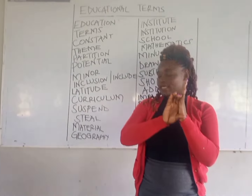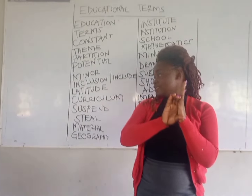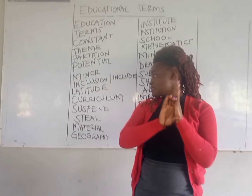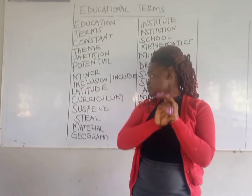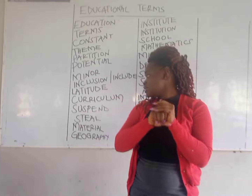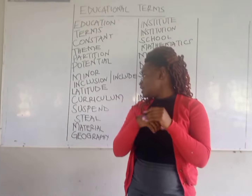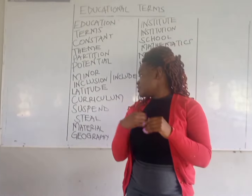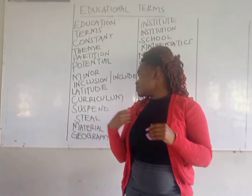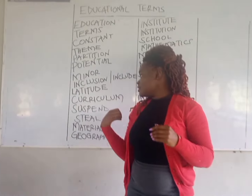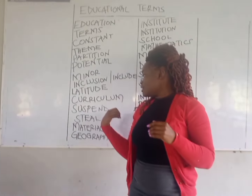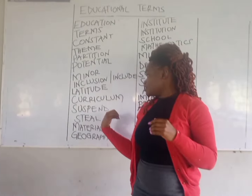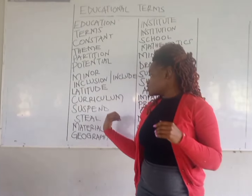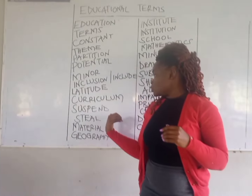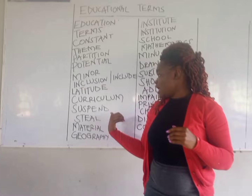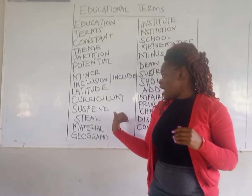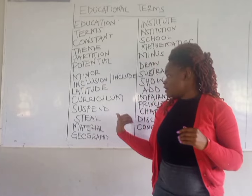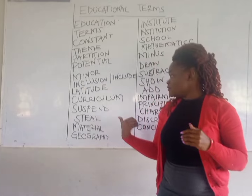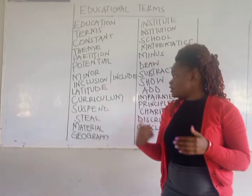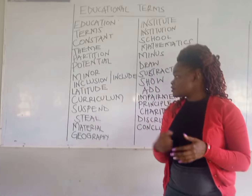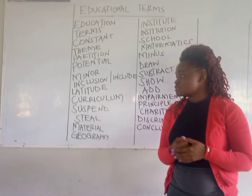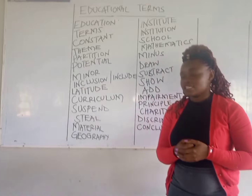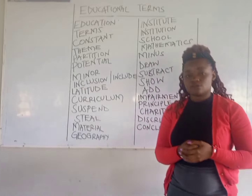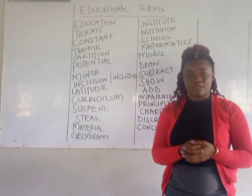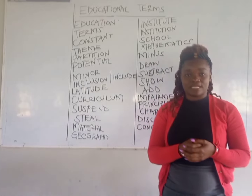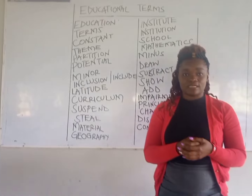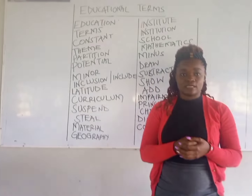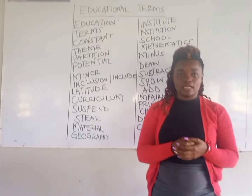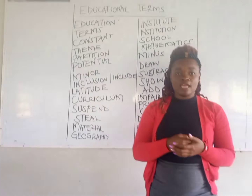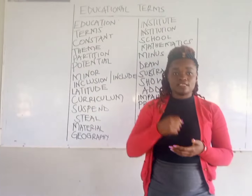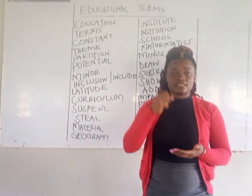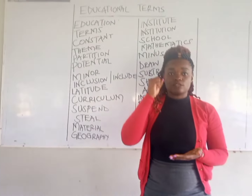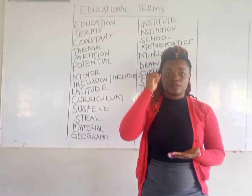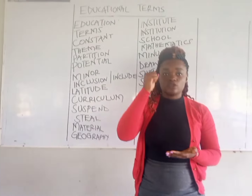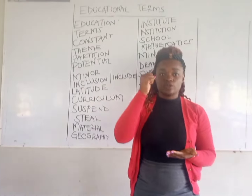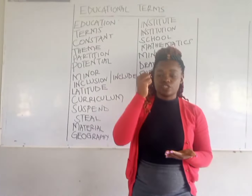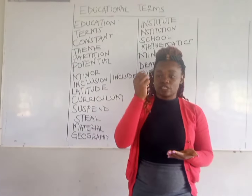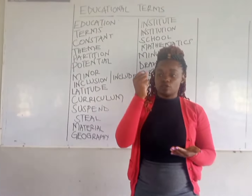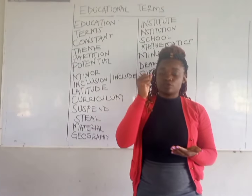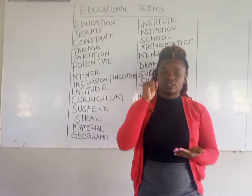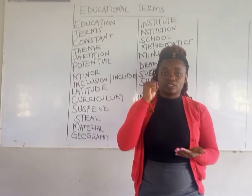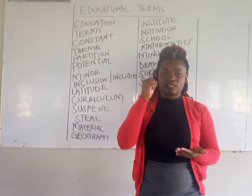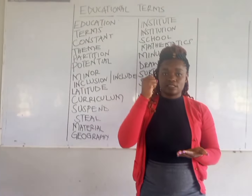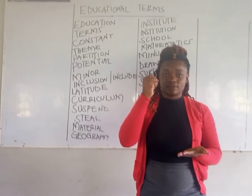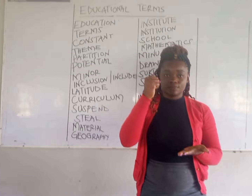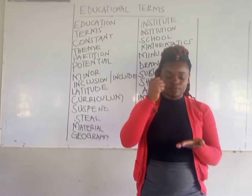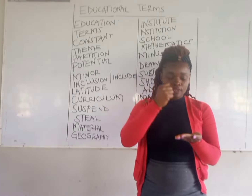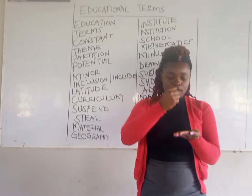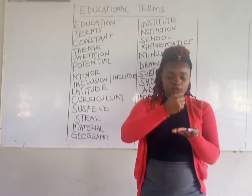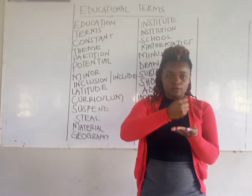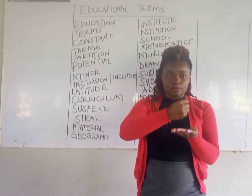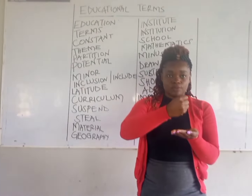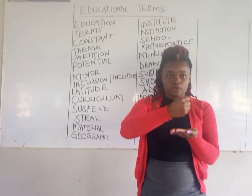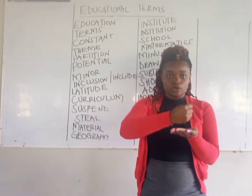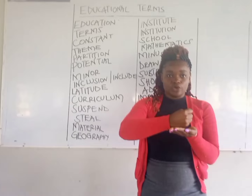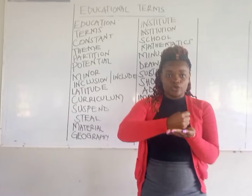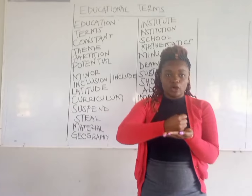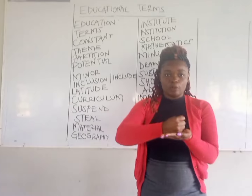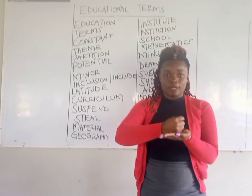Yes. Then next we have suspend. Suspend, we shall use this on your open